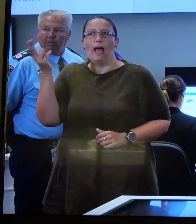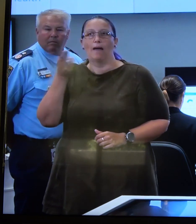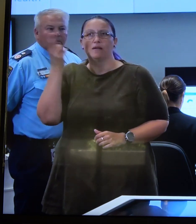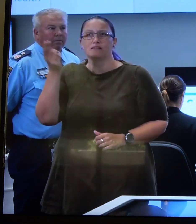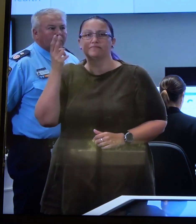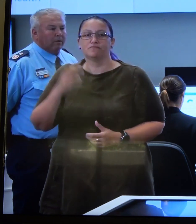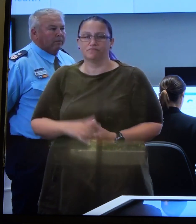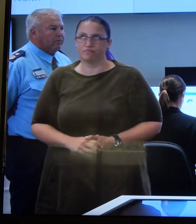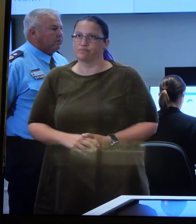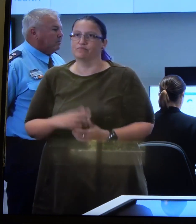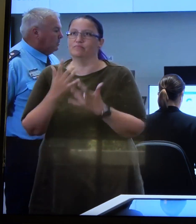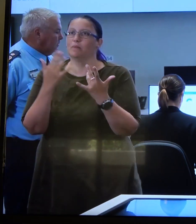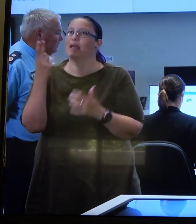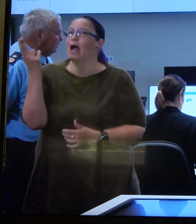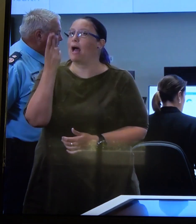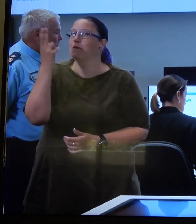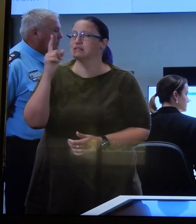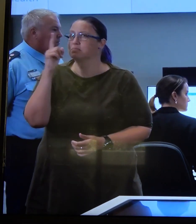How many what, sorry?